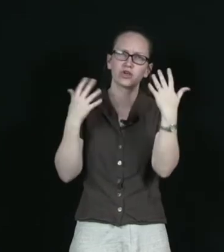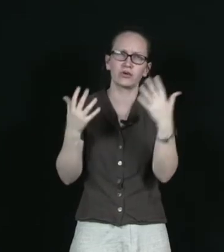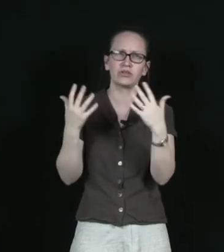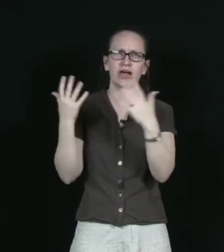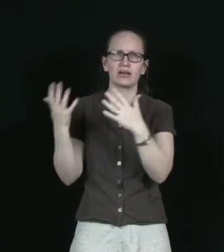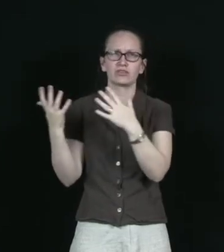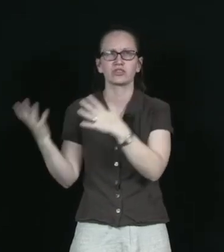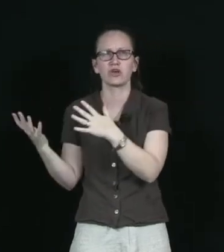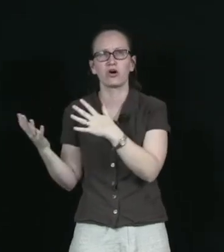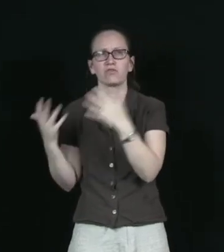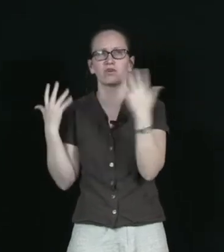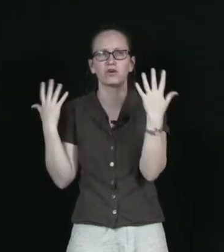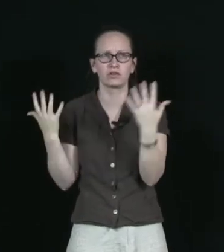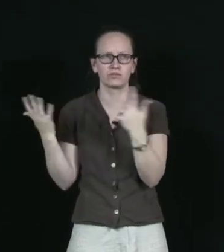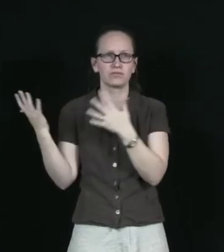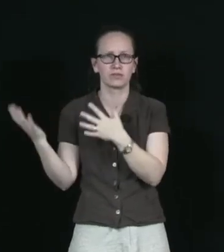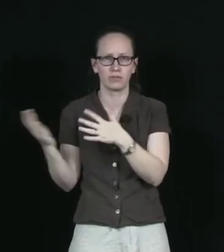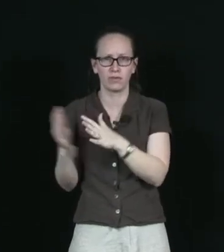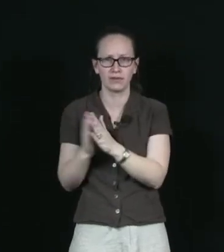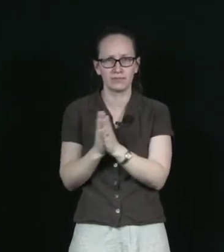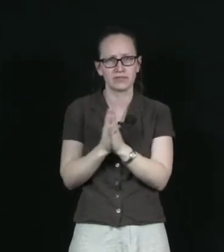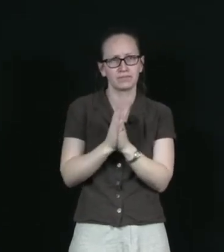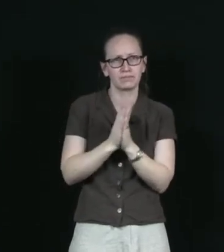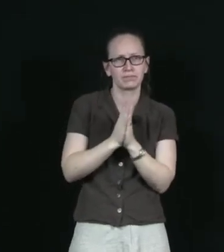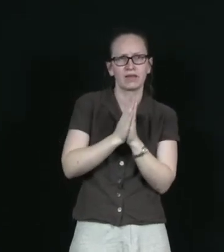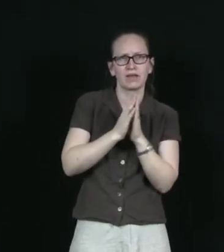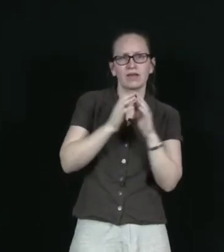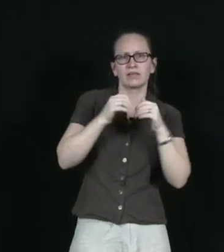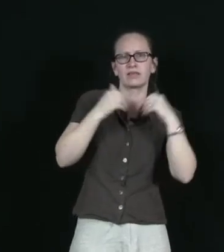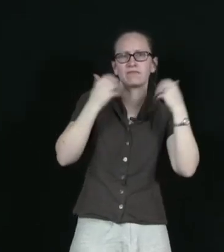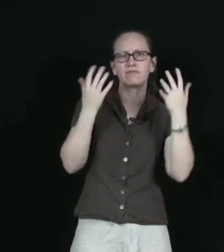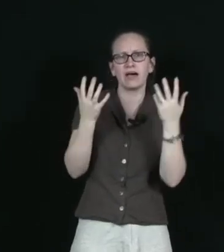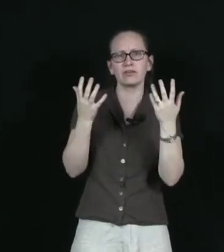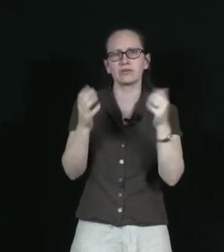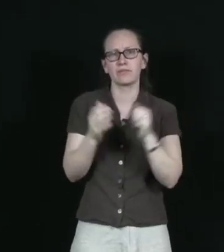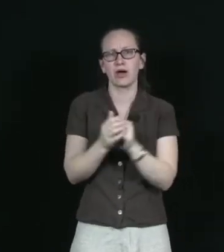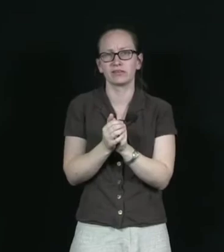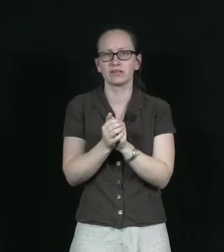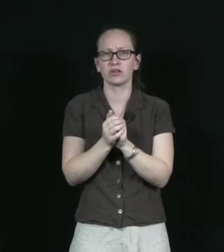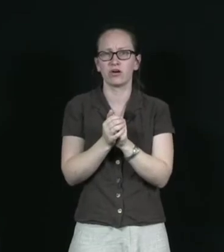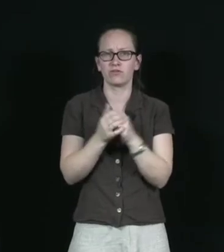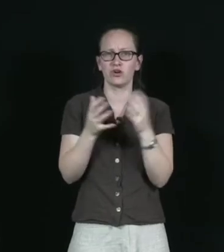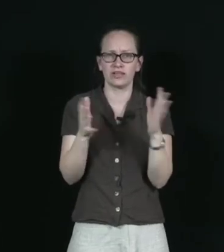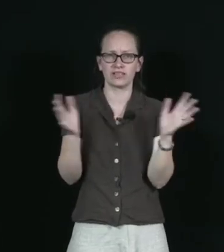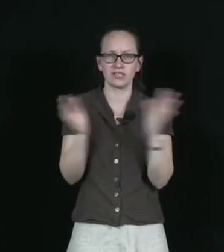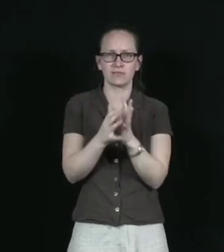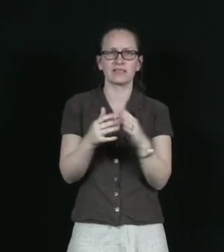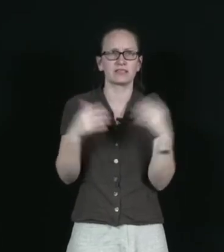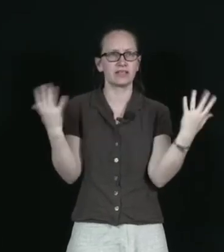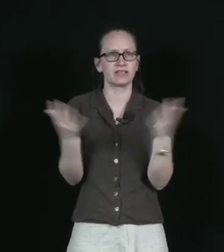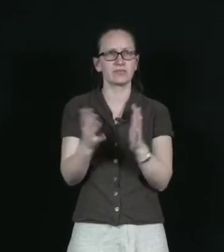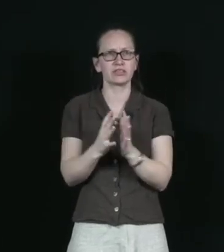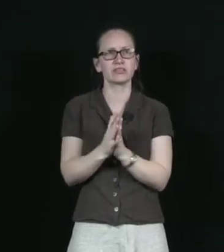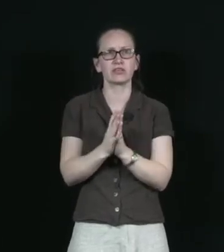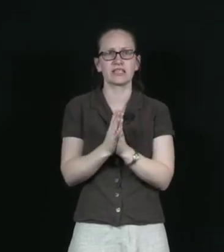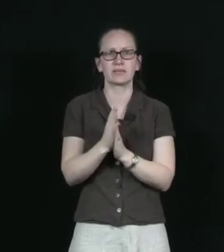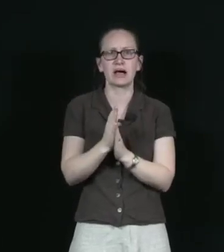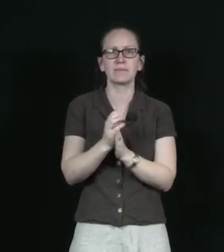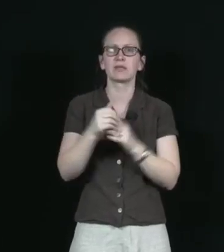showing you how to solve all of the problems. Now, the final component of your assessment is really the most interesting part.